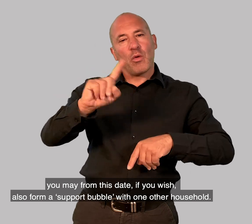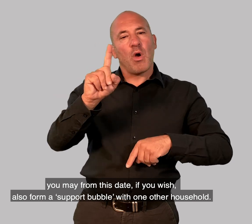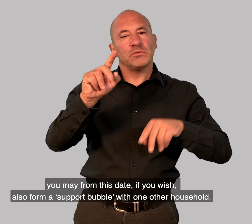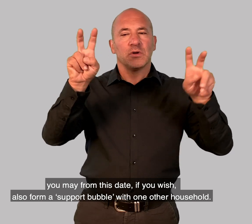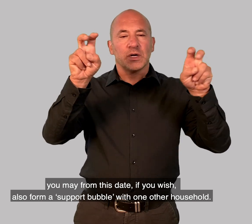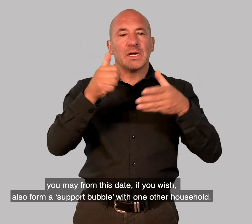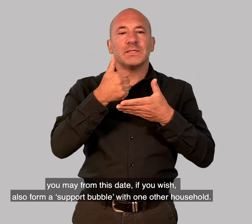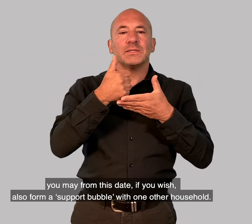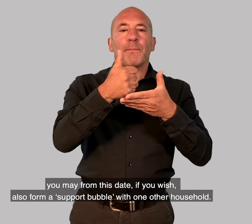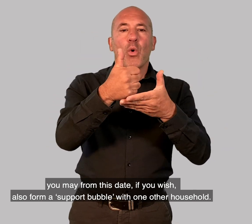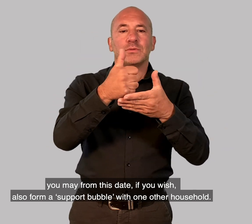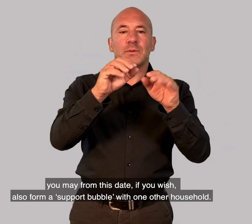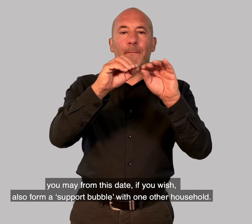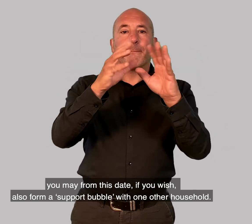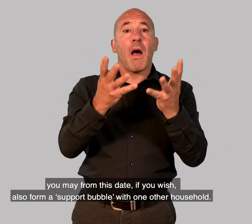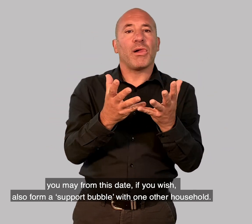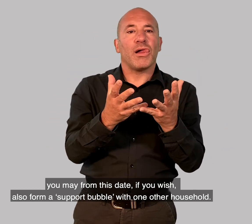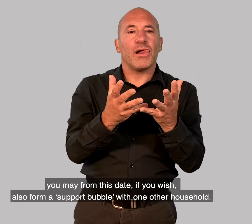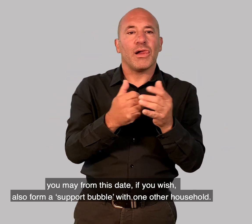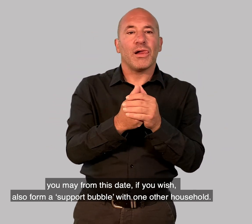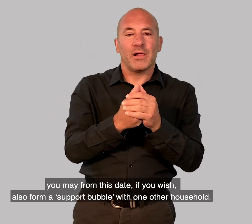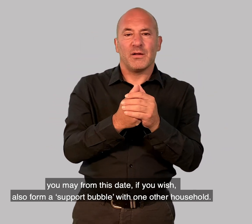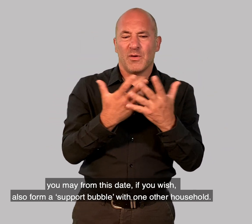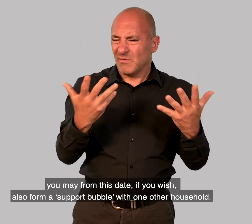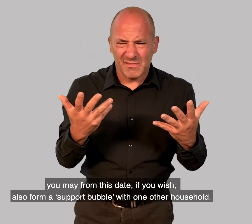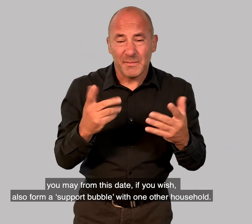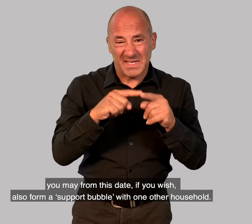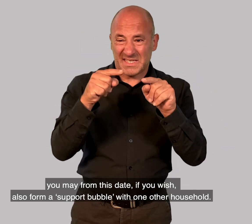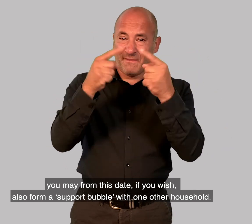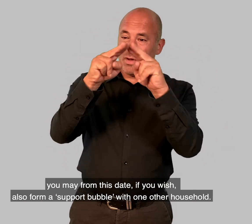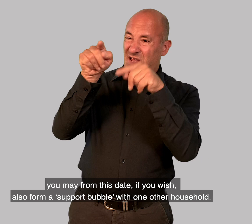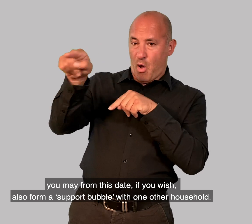also form a support bubble with one other household.